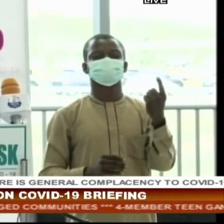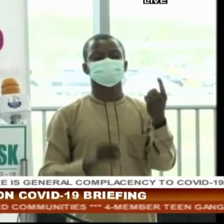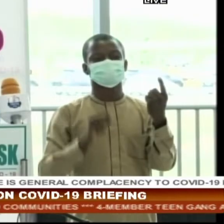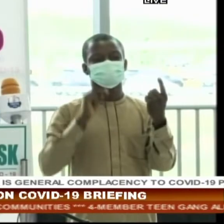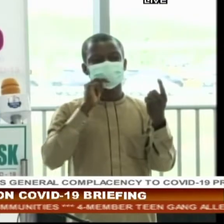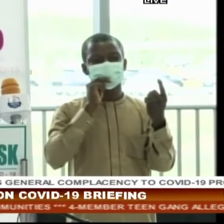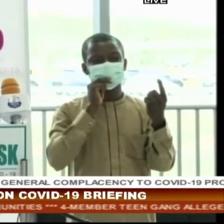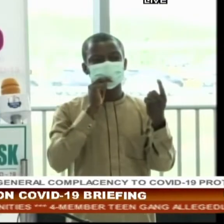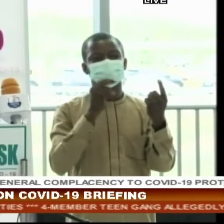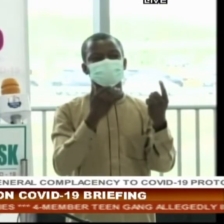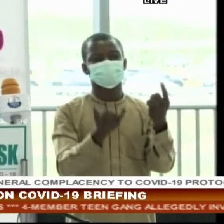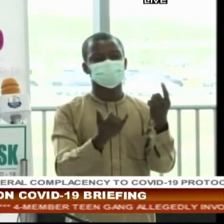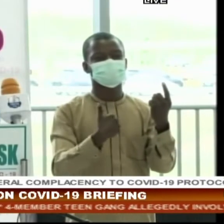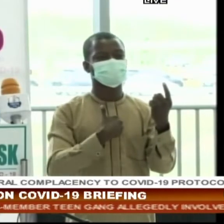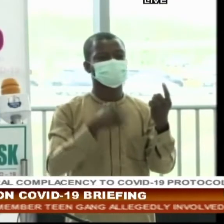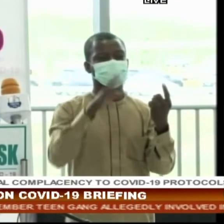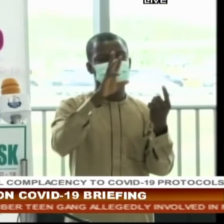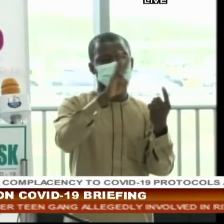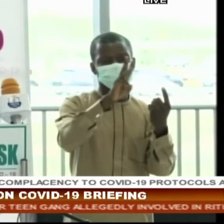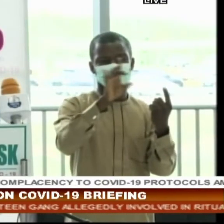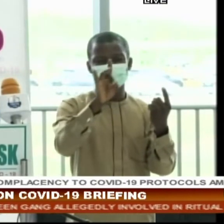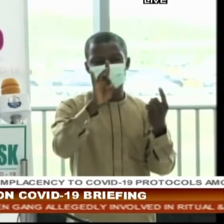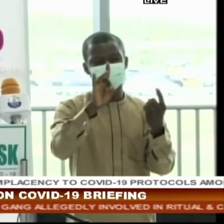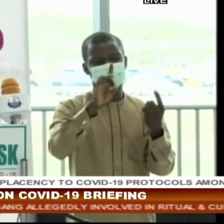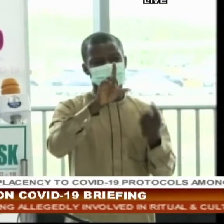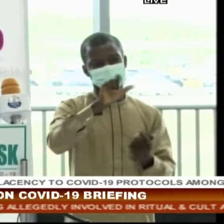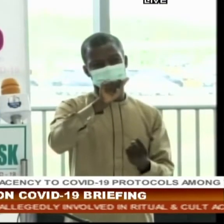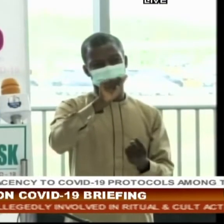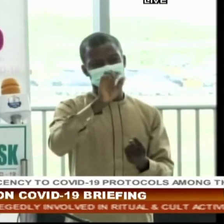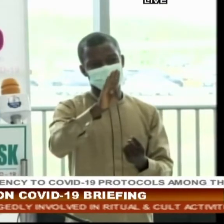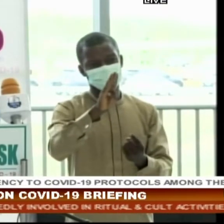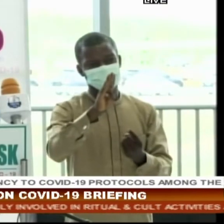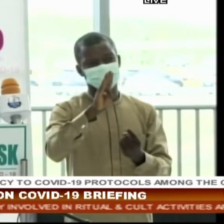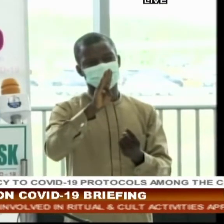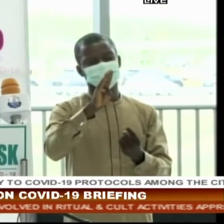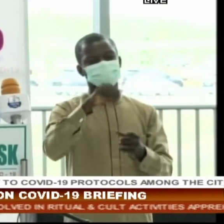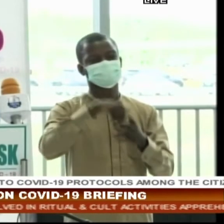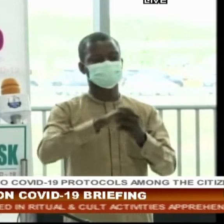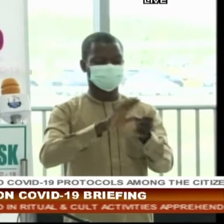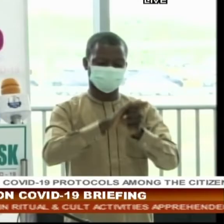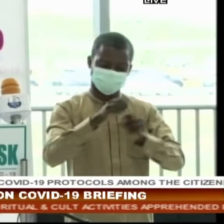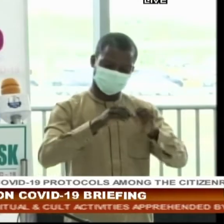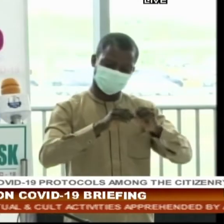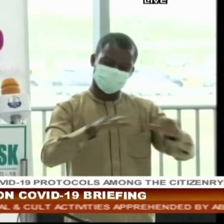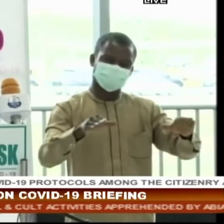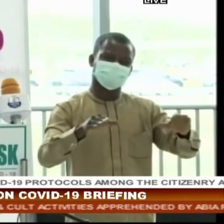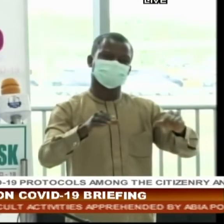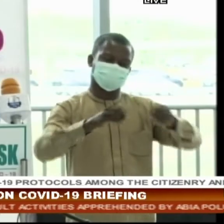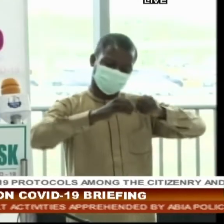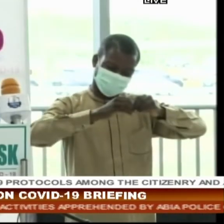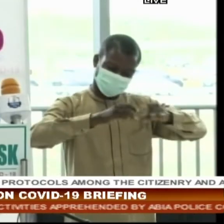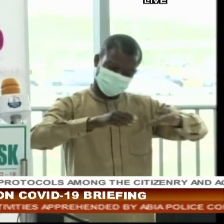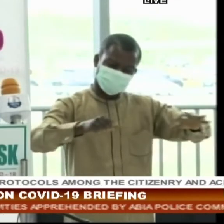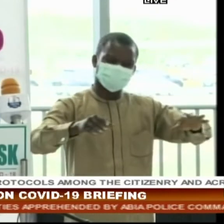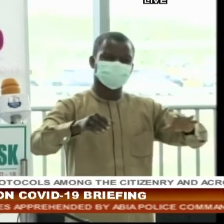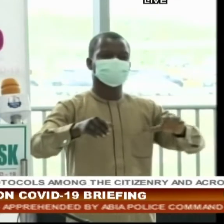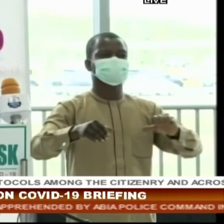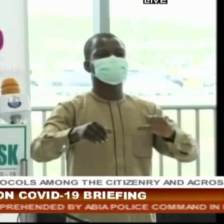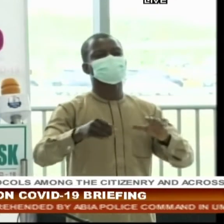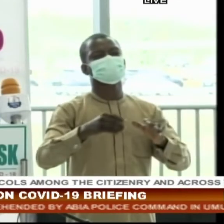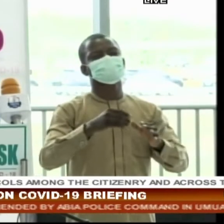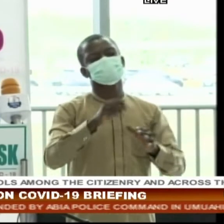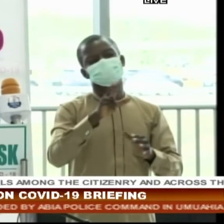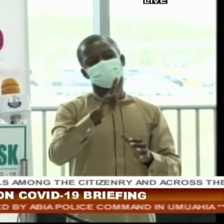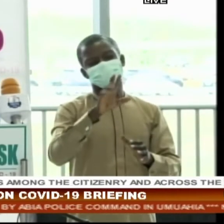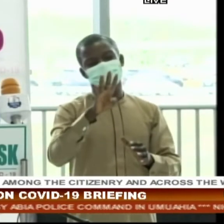Nigeria now has 68 laboratories in the COVID-19 network, spread across 34 states and the